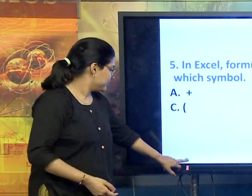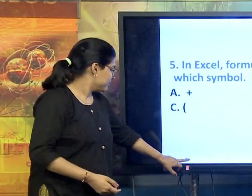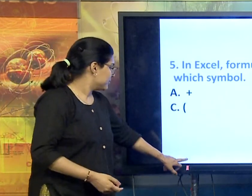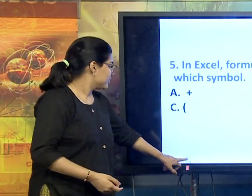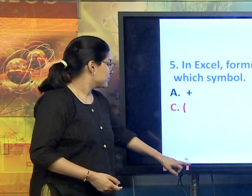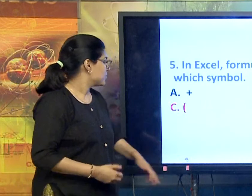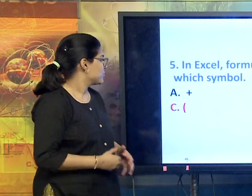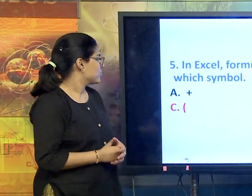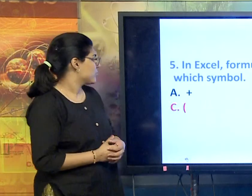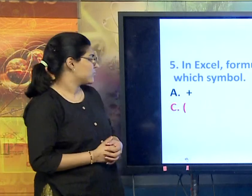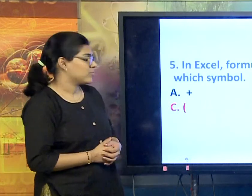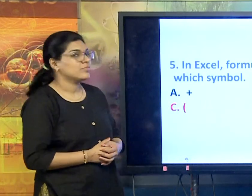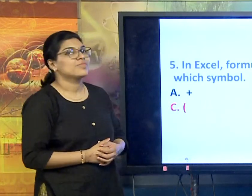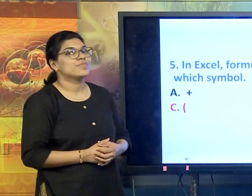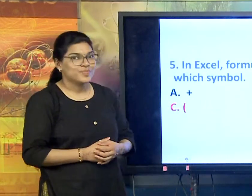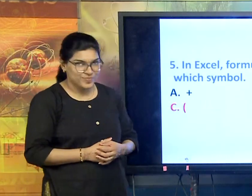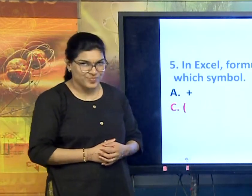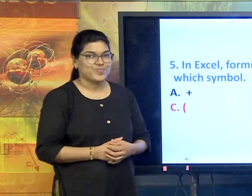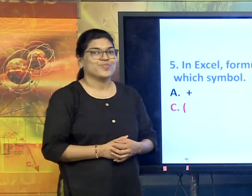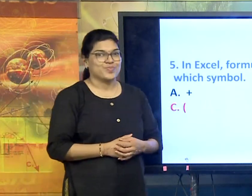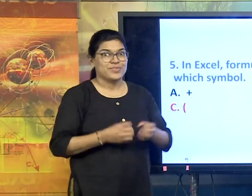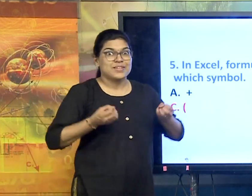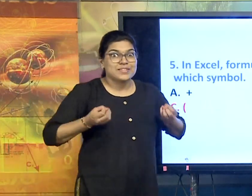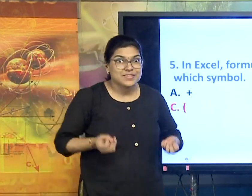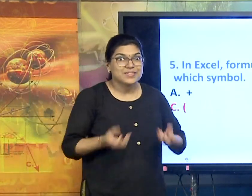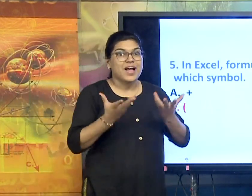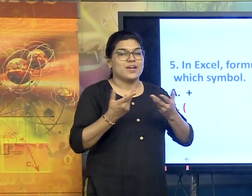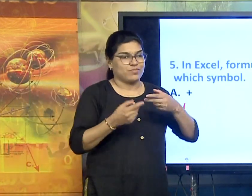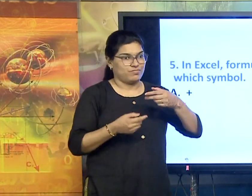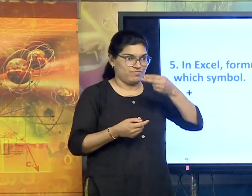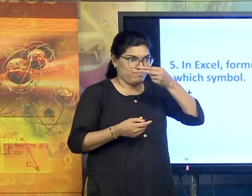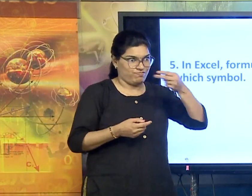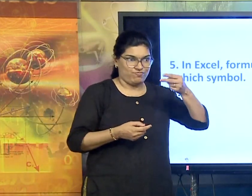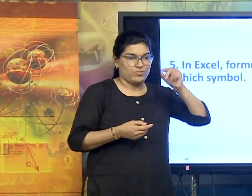Try yourself and see. The answer is